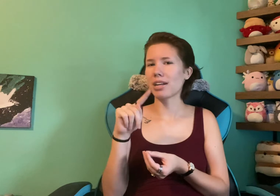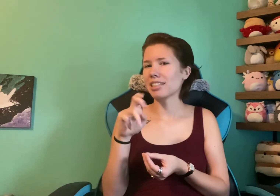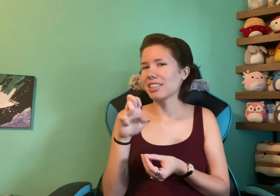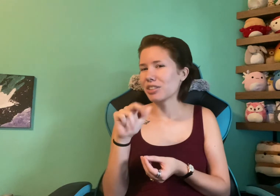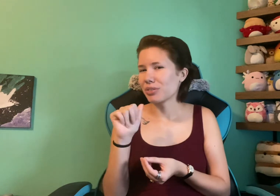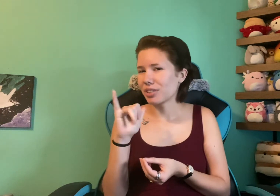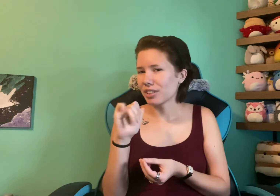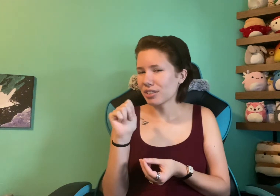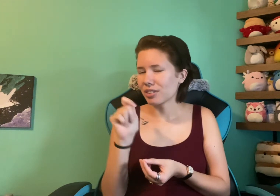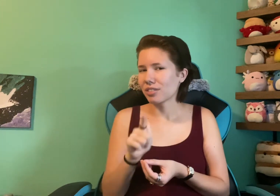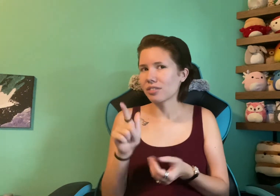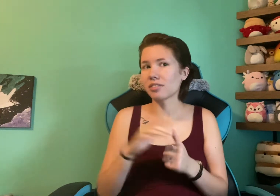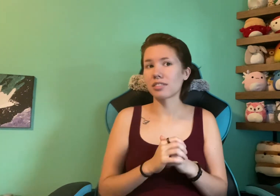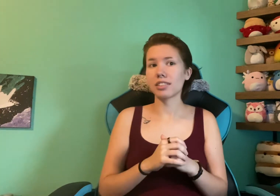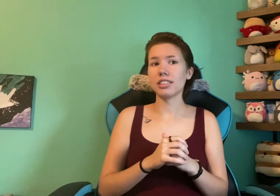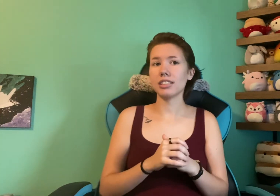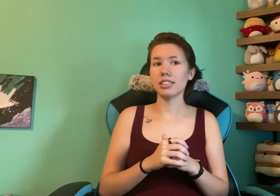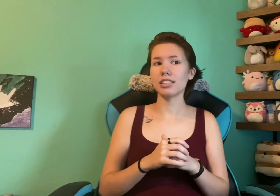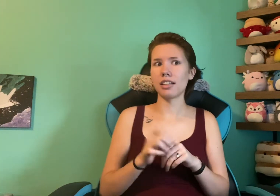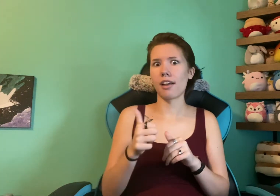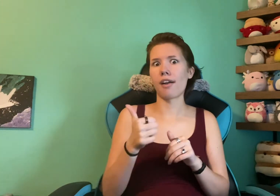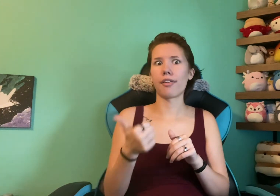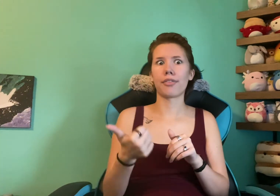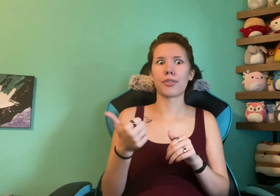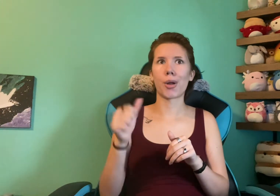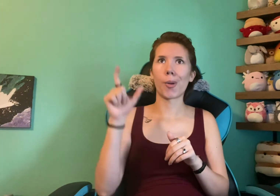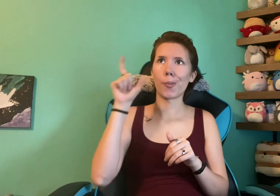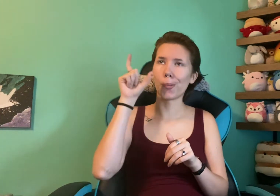other moon orbiting Neptune that I want to talk about is Nereid.